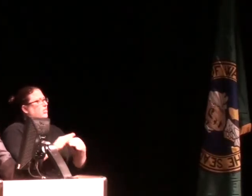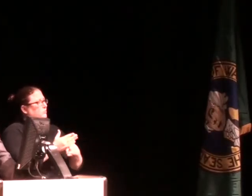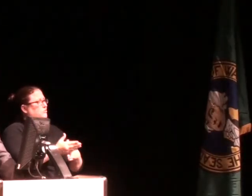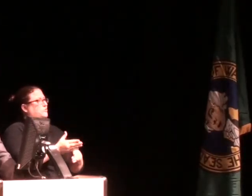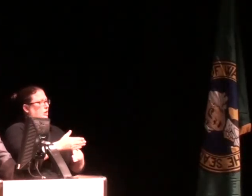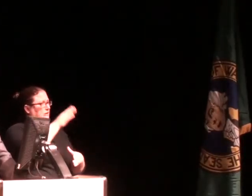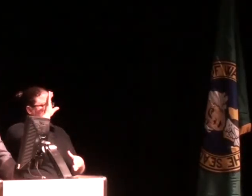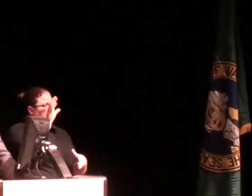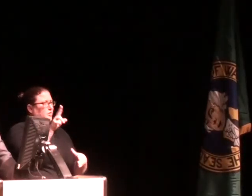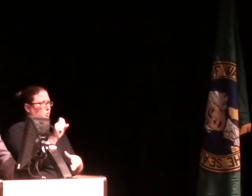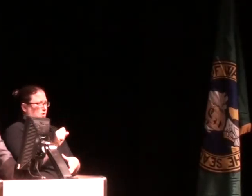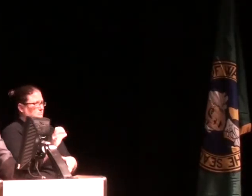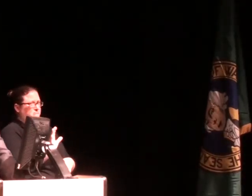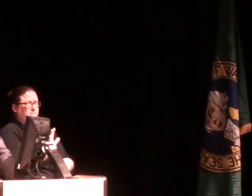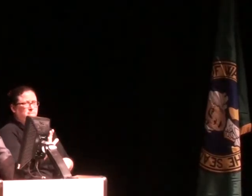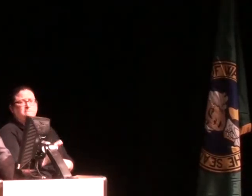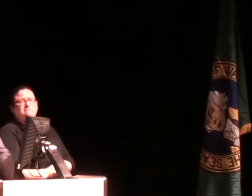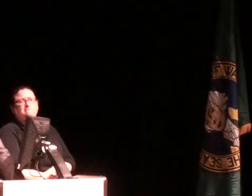Thank you.